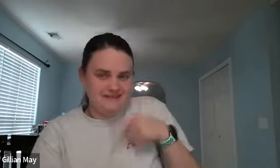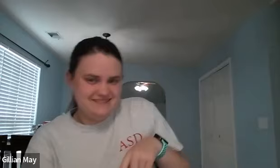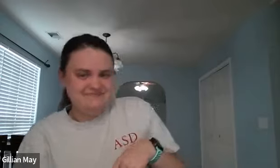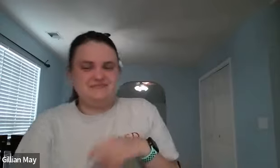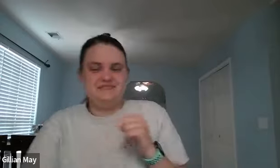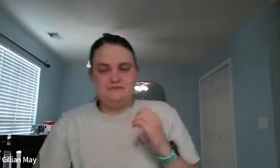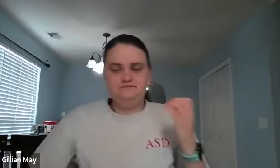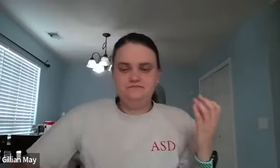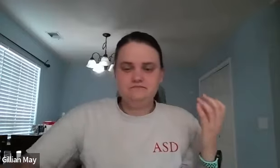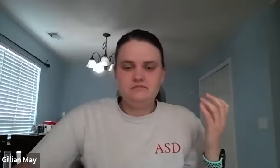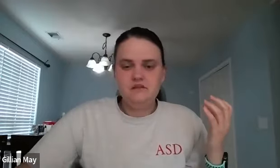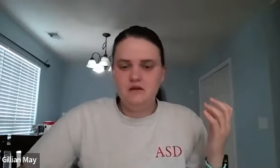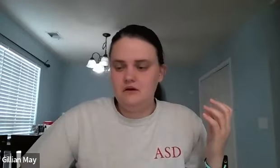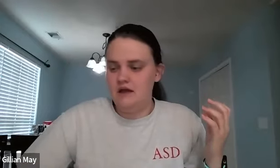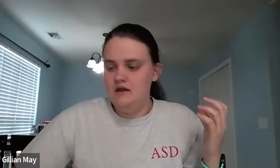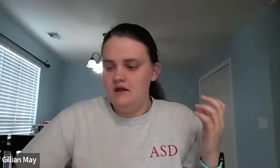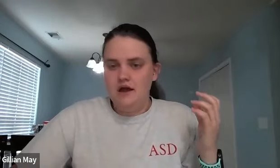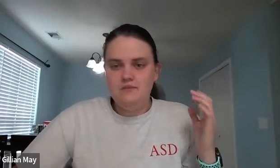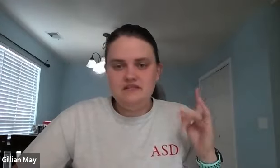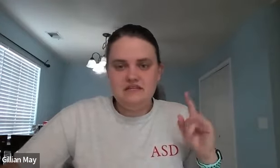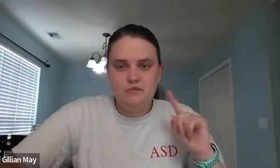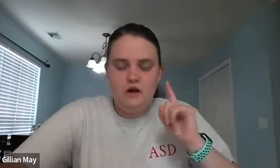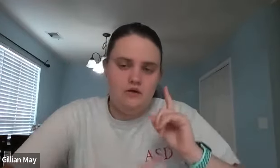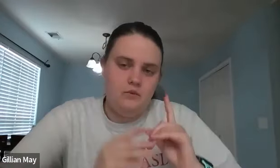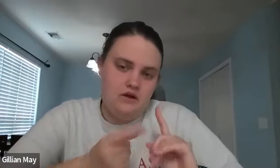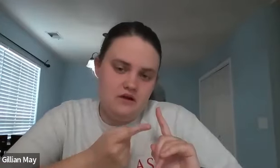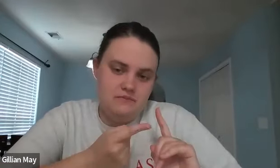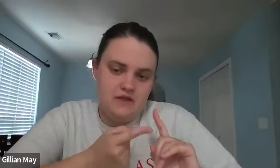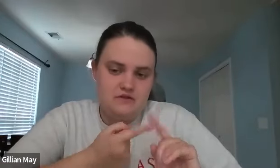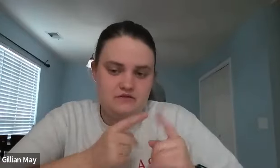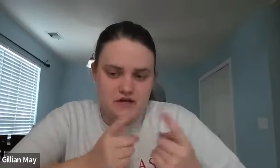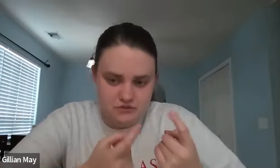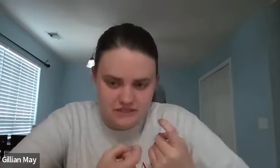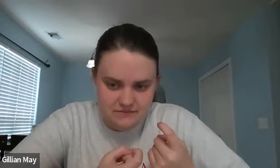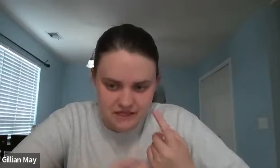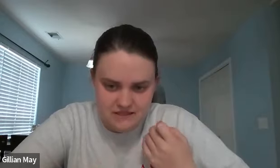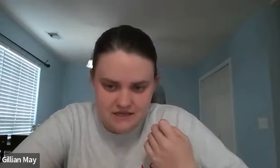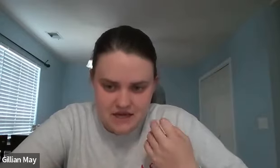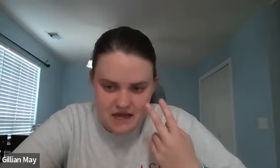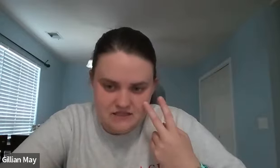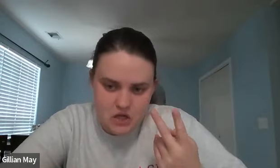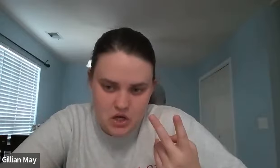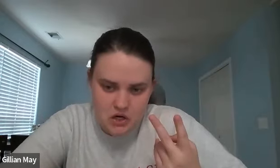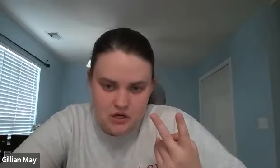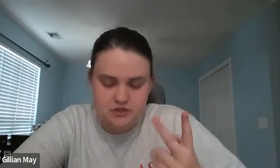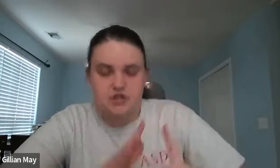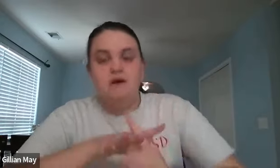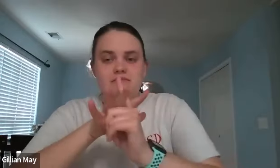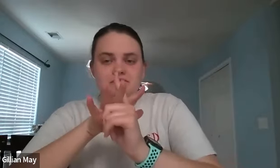us. So, okay. I'm going to see if our other little friend joins, because I saw her show up and